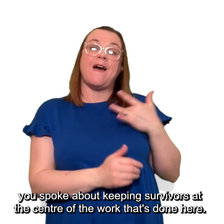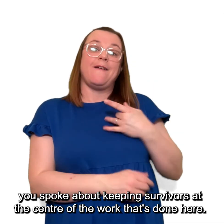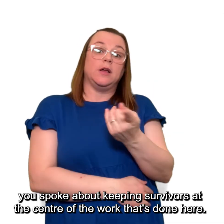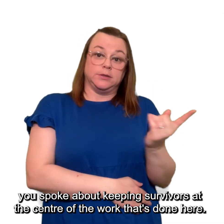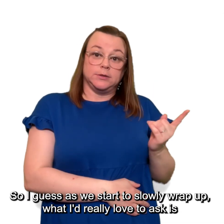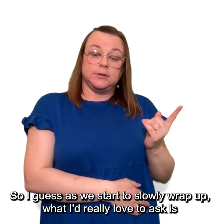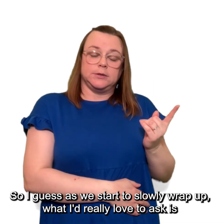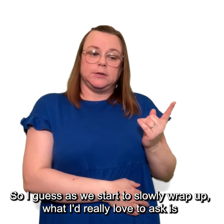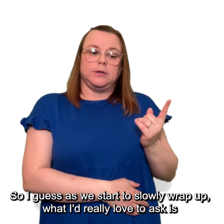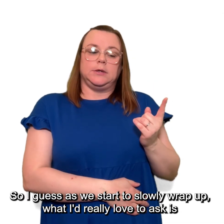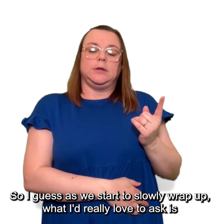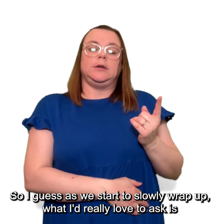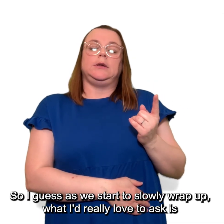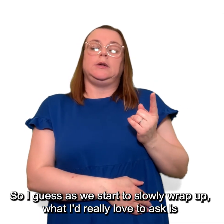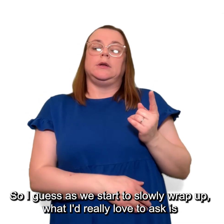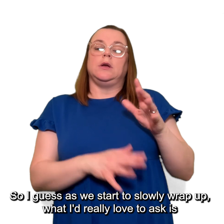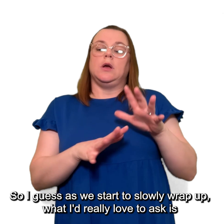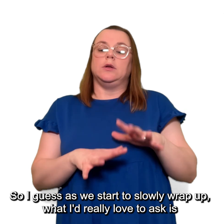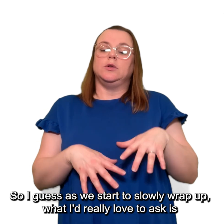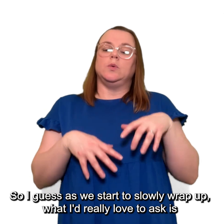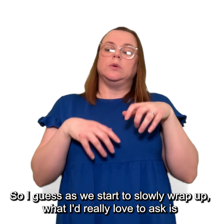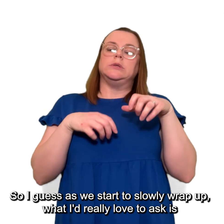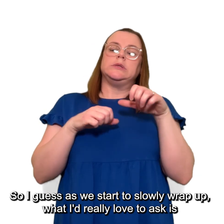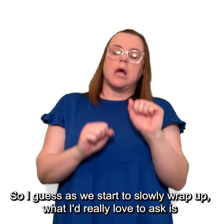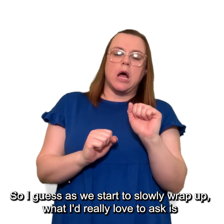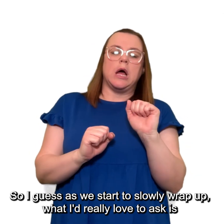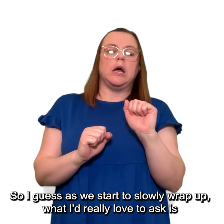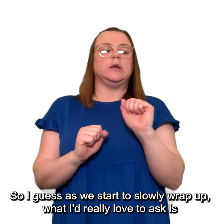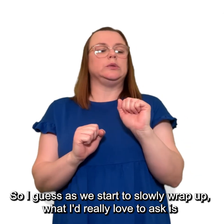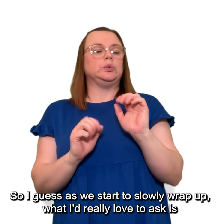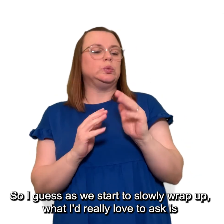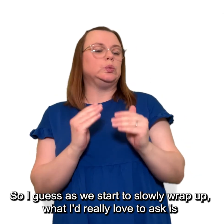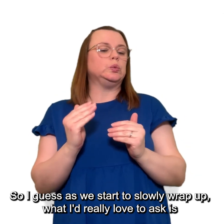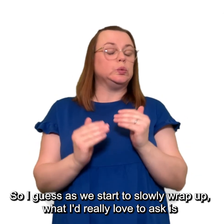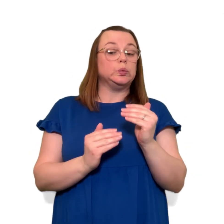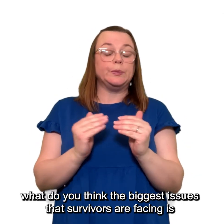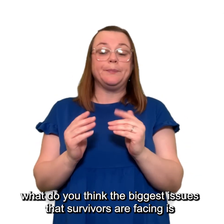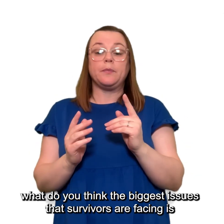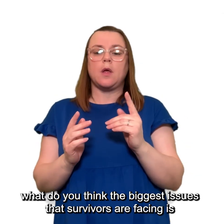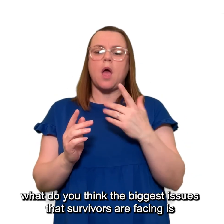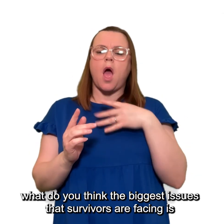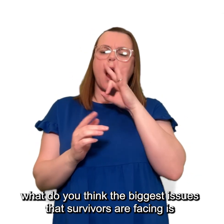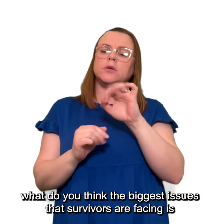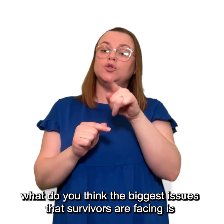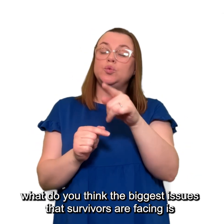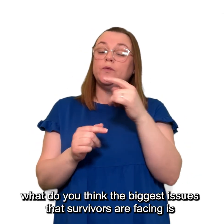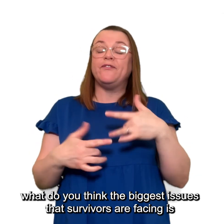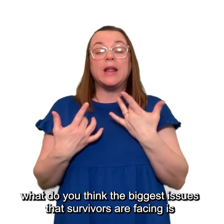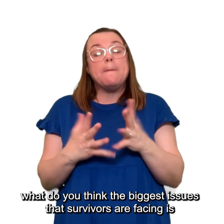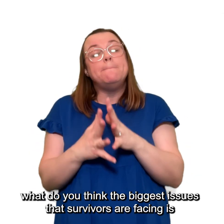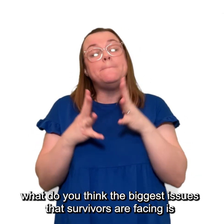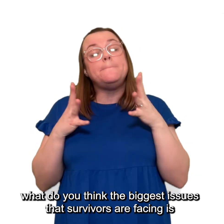the work that's done here. So, I guess as we start to slowly wrap up, what I'd really love to ask is what do you think the